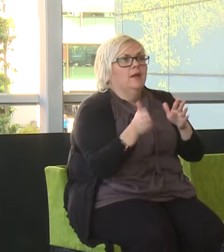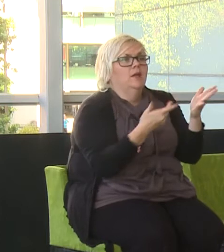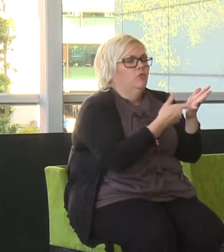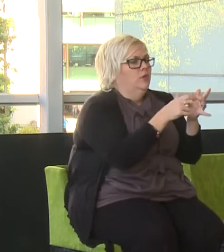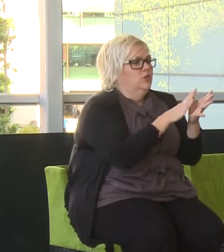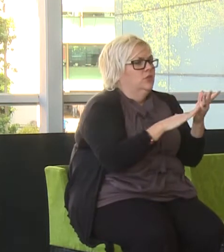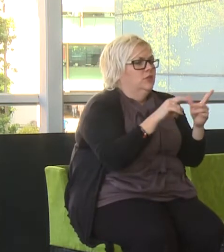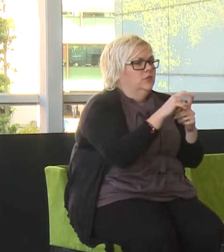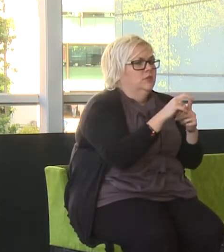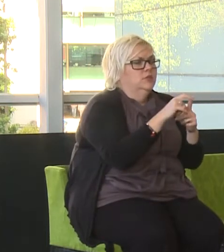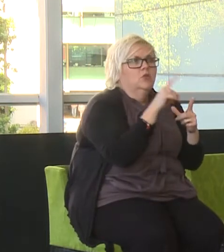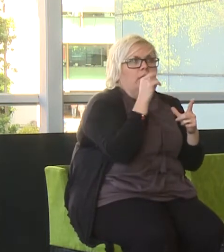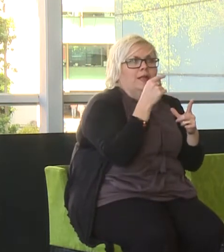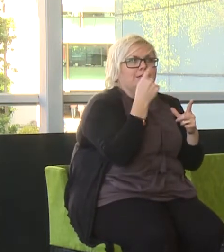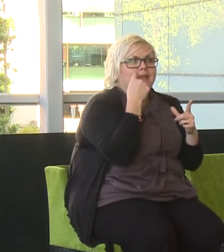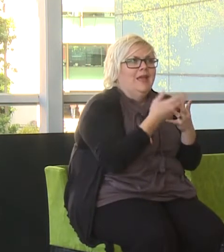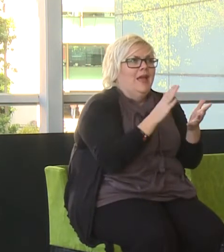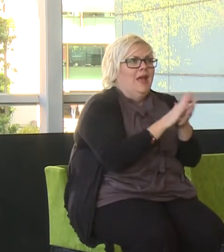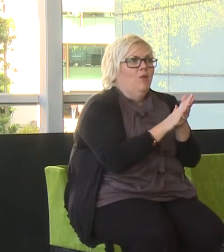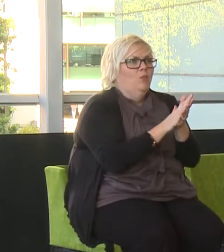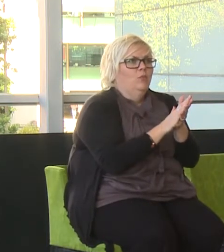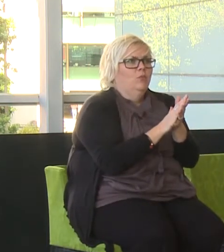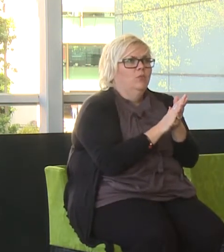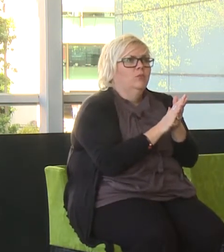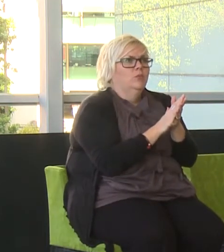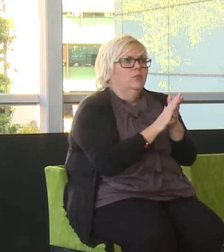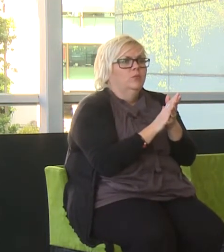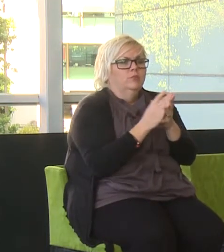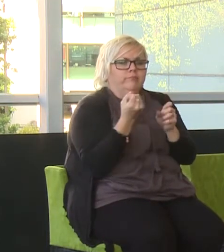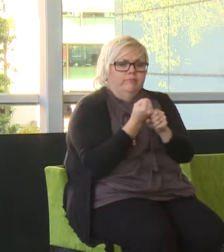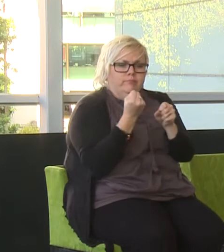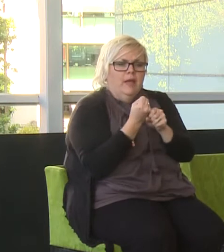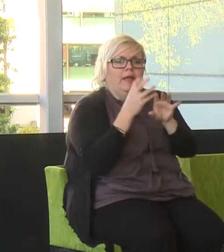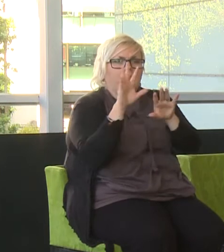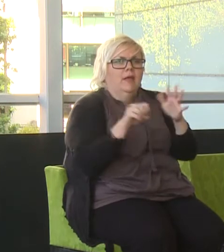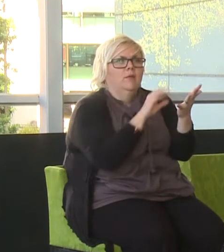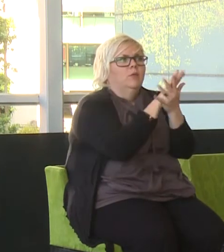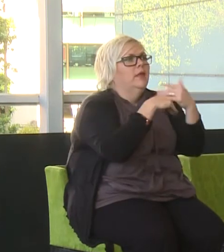you an insider's look at the hair-raising ride in getting our prop weapons to the screen. Thank you.